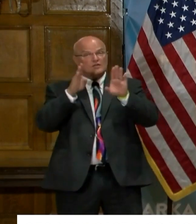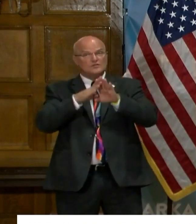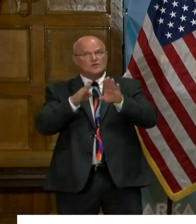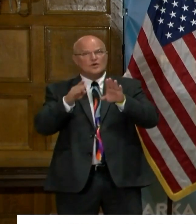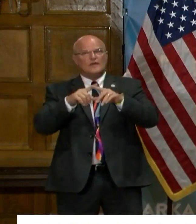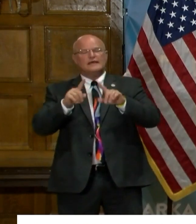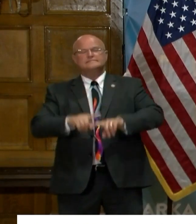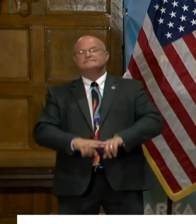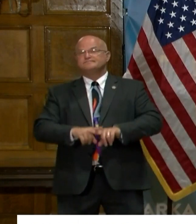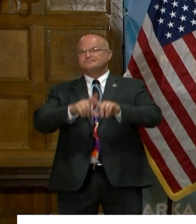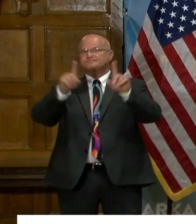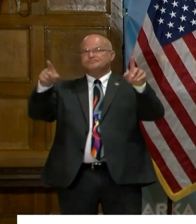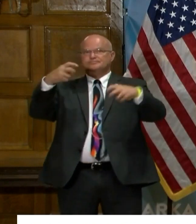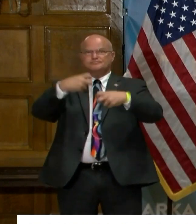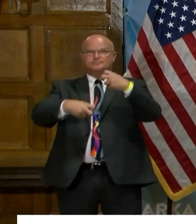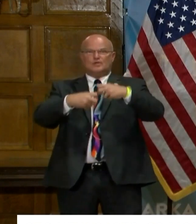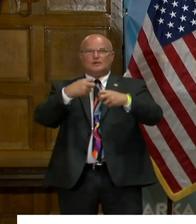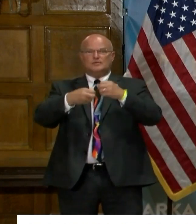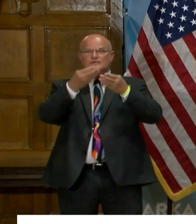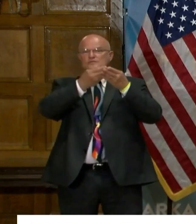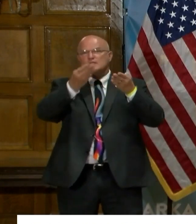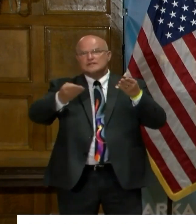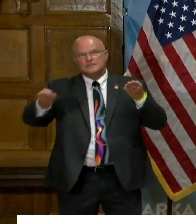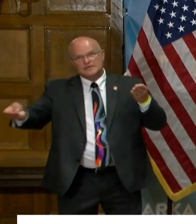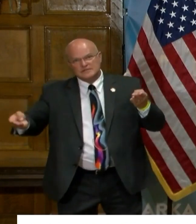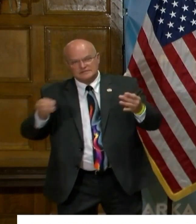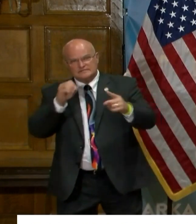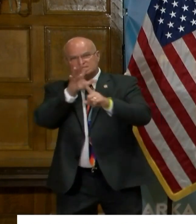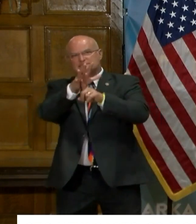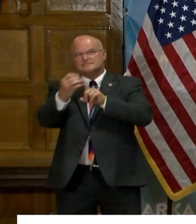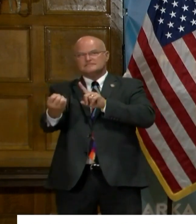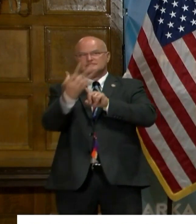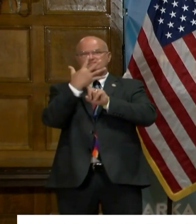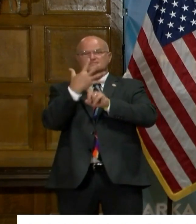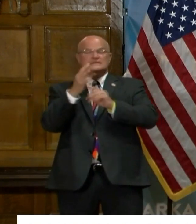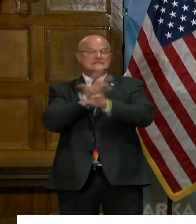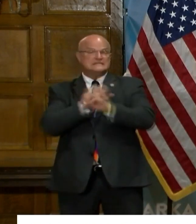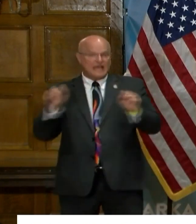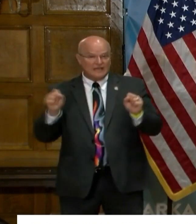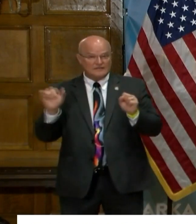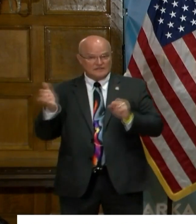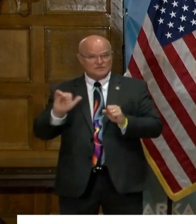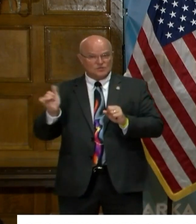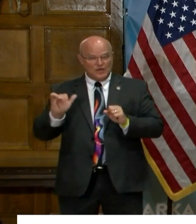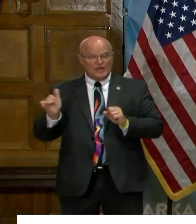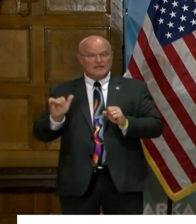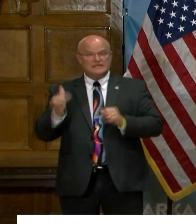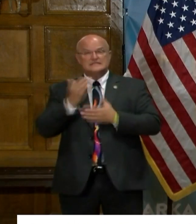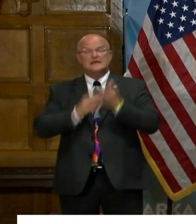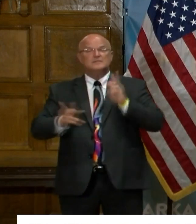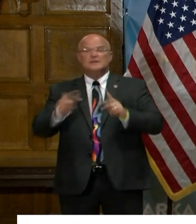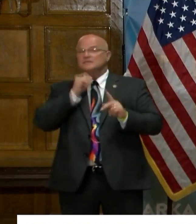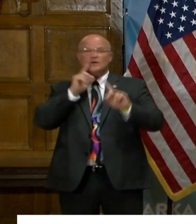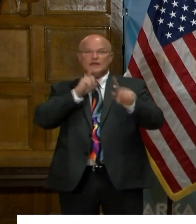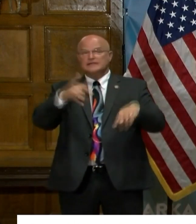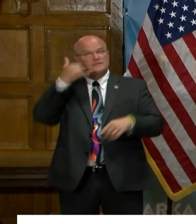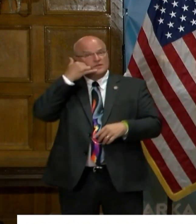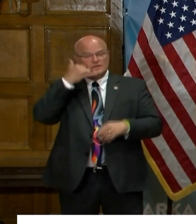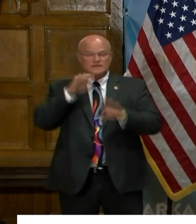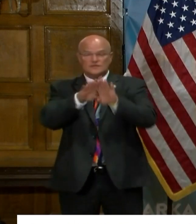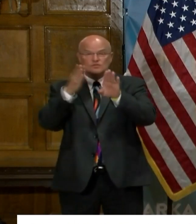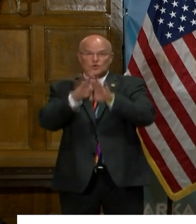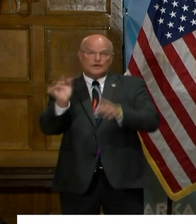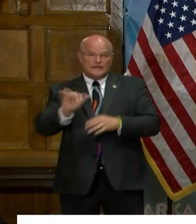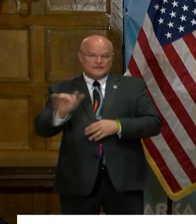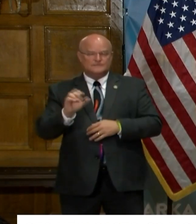that raises a whole other issues of transmission and safety, as well as some people don't answer the door.